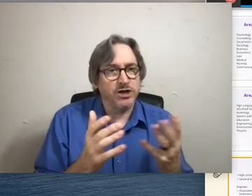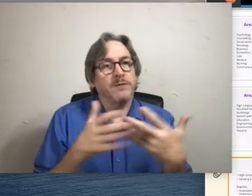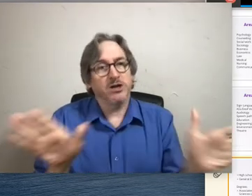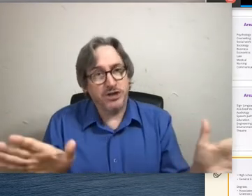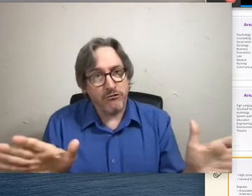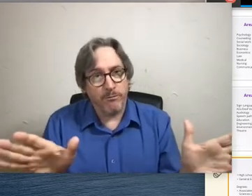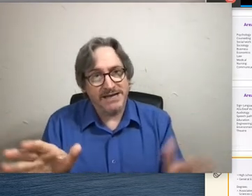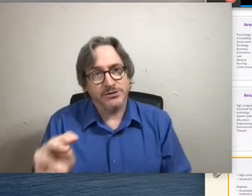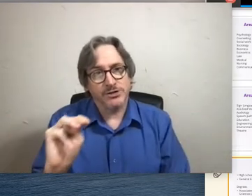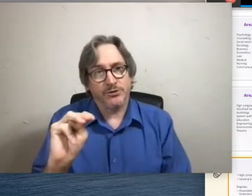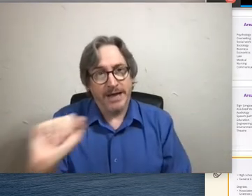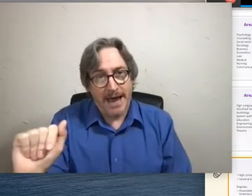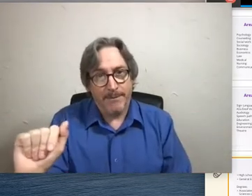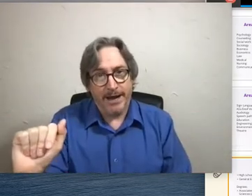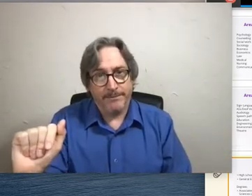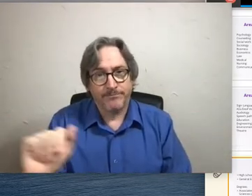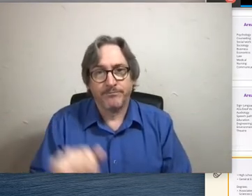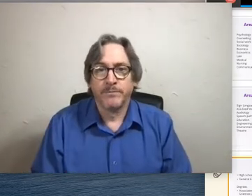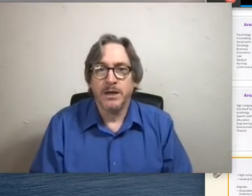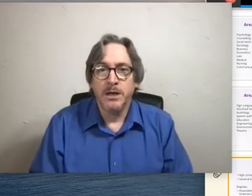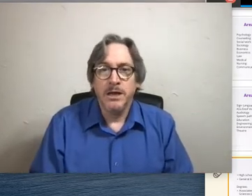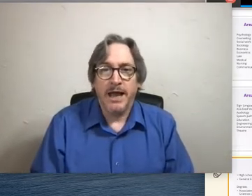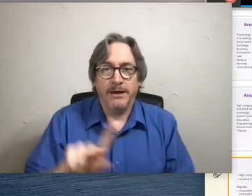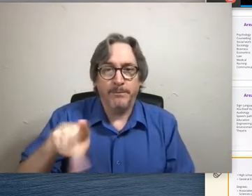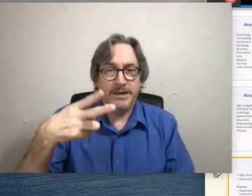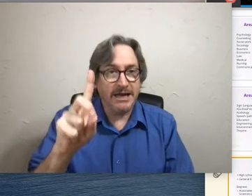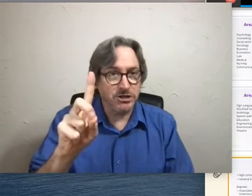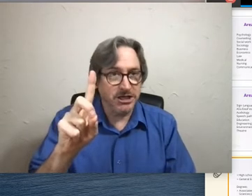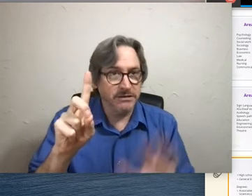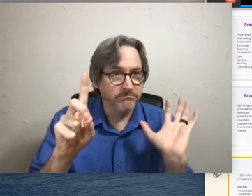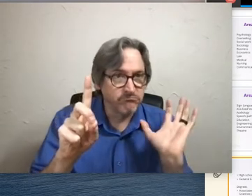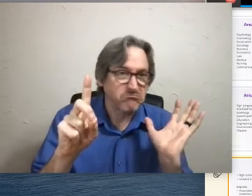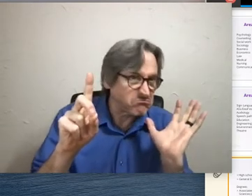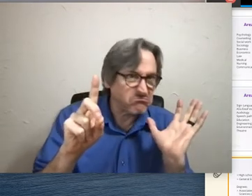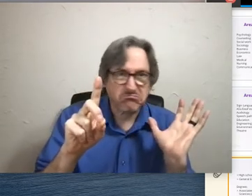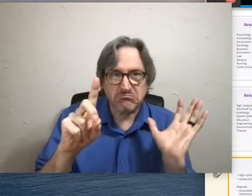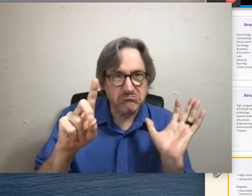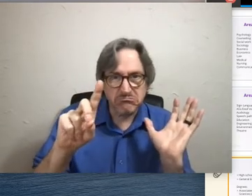just talking about a general master's degree, MA, and PhD,